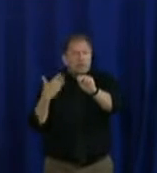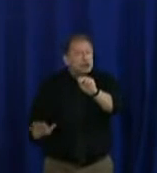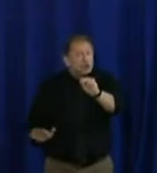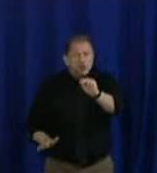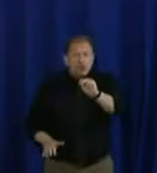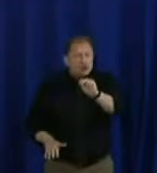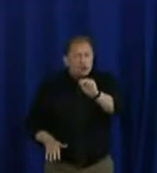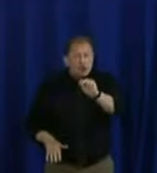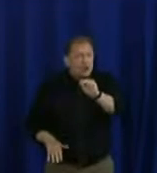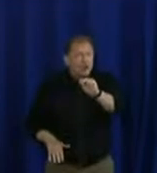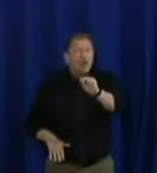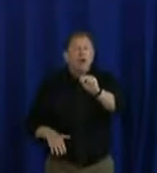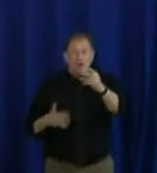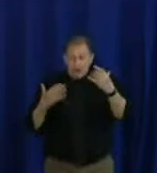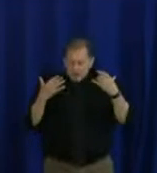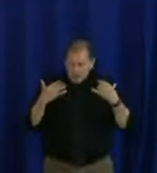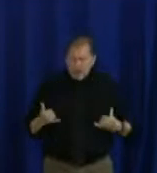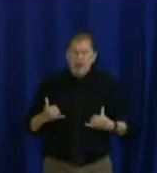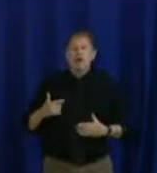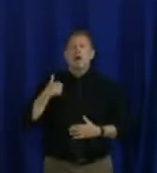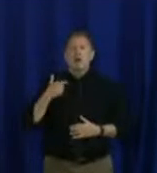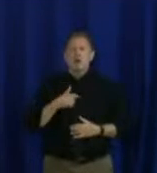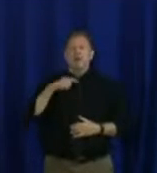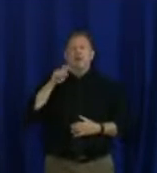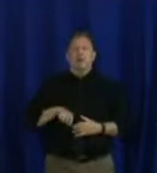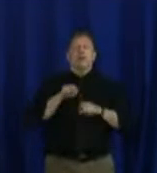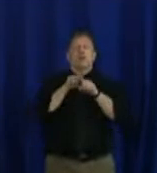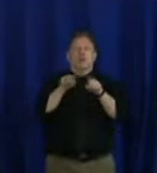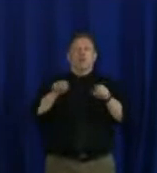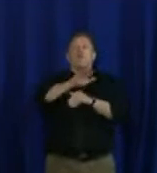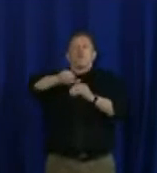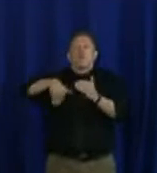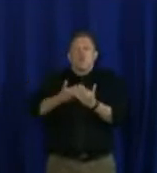more than ever, we need you all to do the things that have gotten